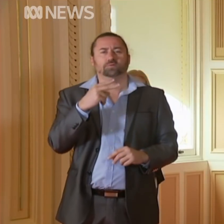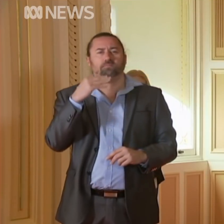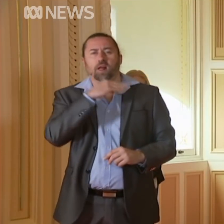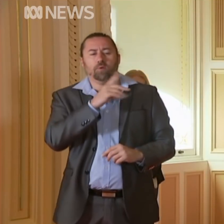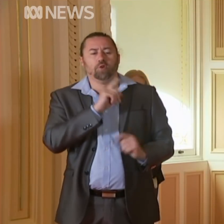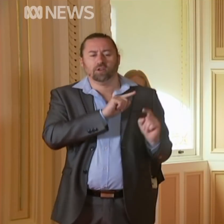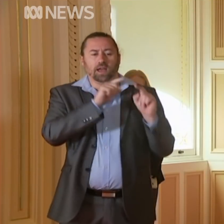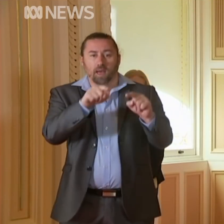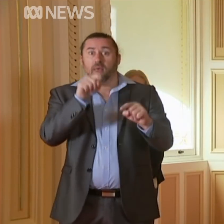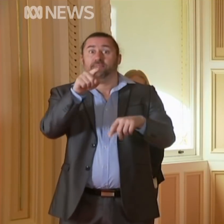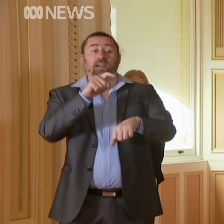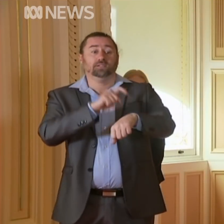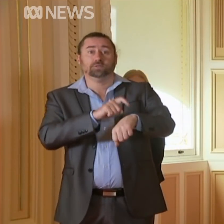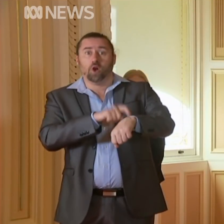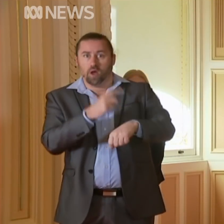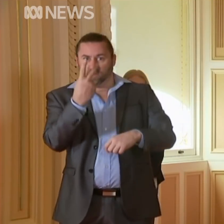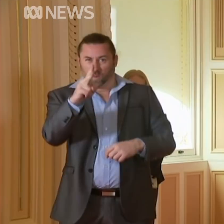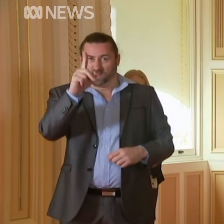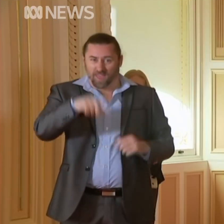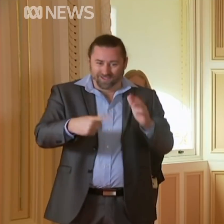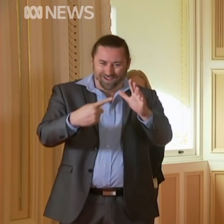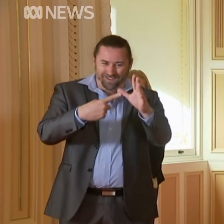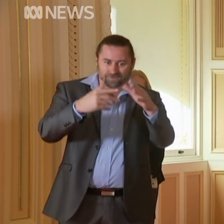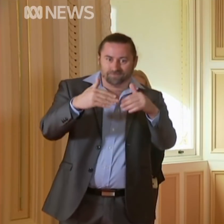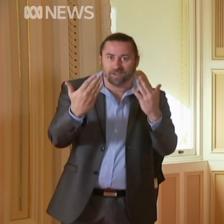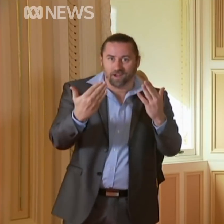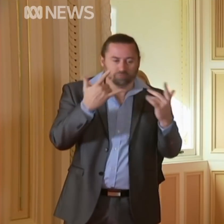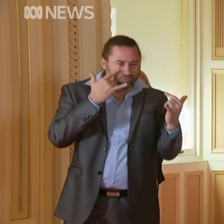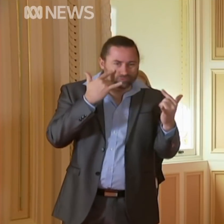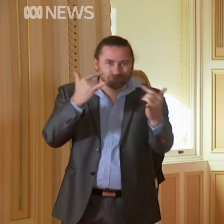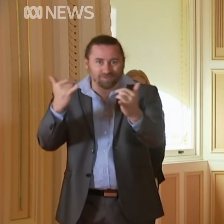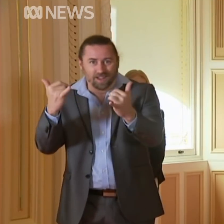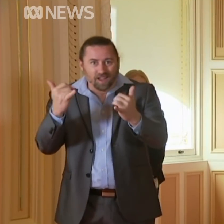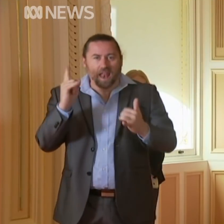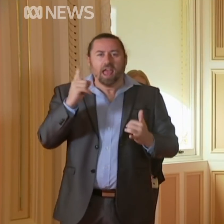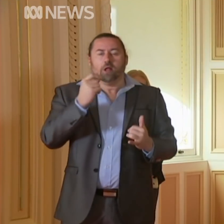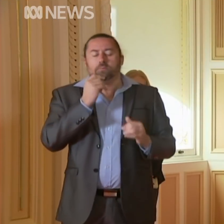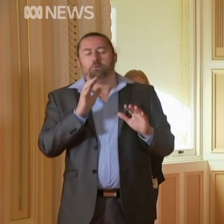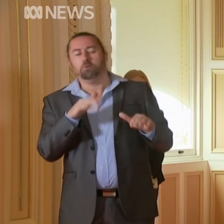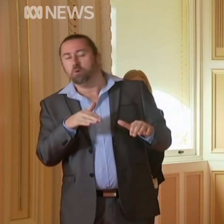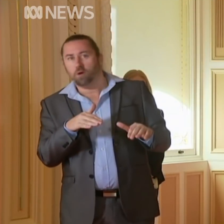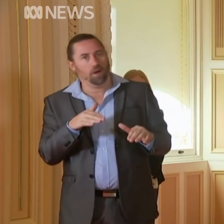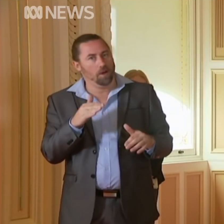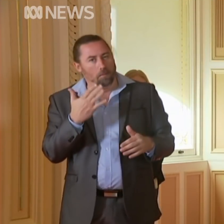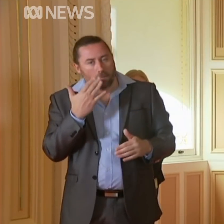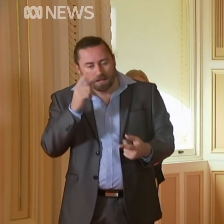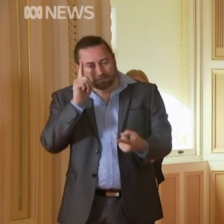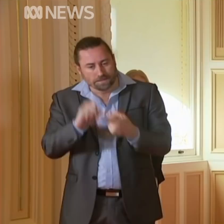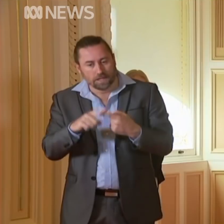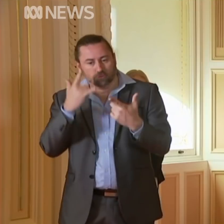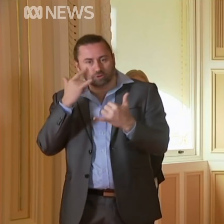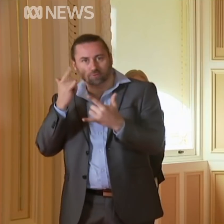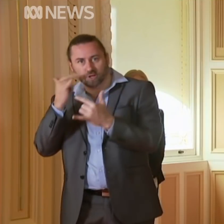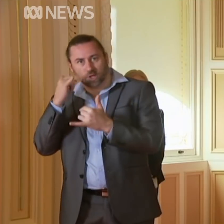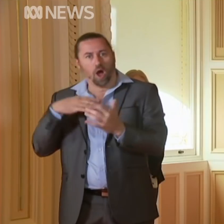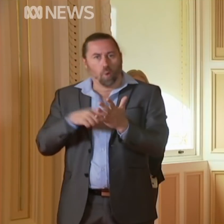around 20,000 tests a day. And so we need to test a lot more people to be confident that we are finding any